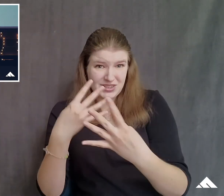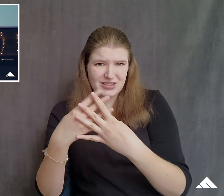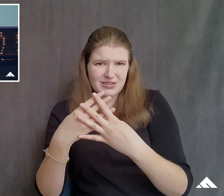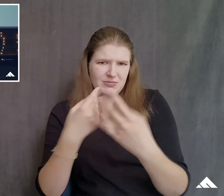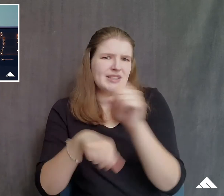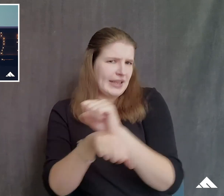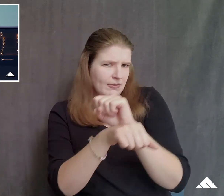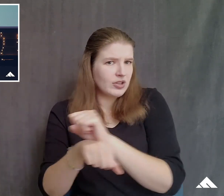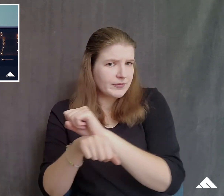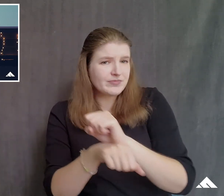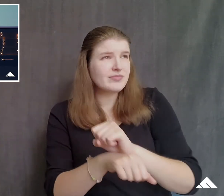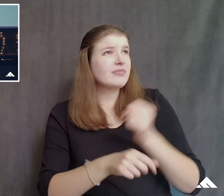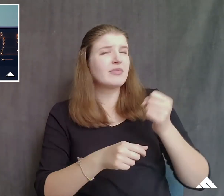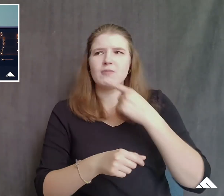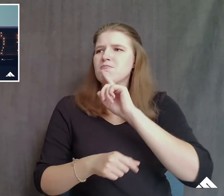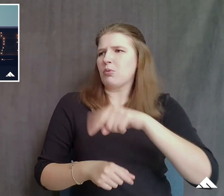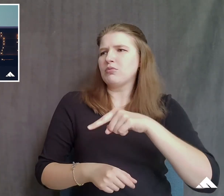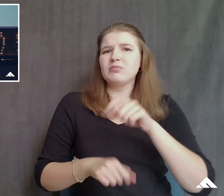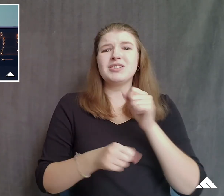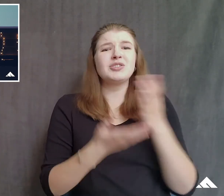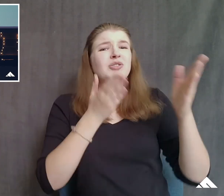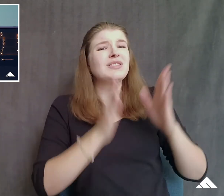slavery. "At this, the servant fell on his knees before him.